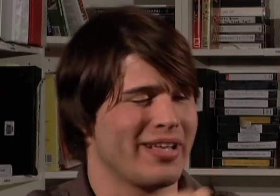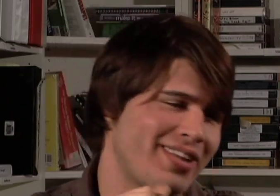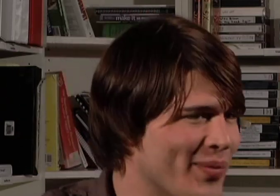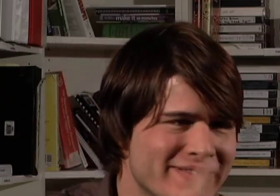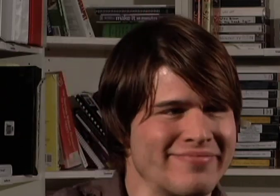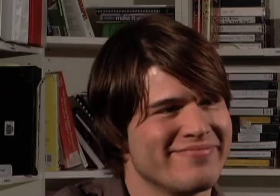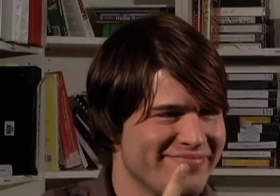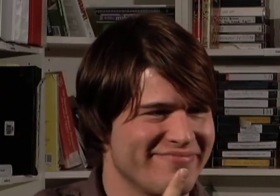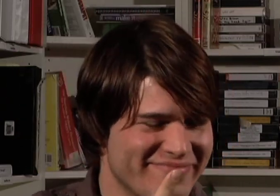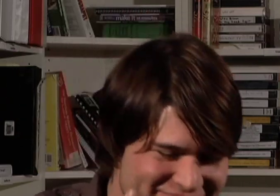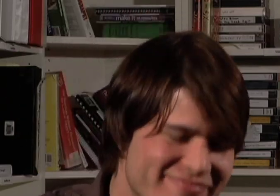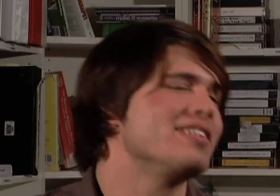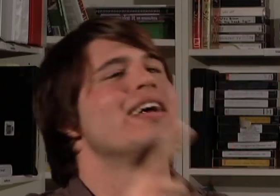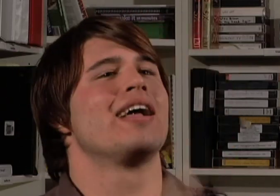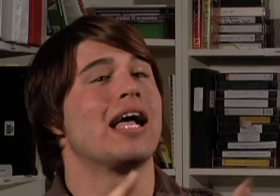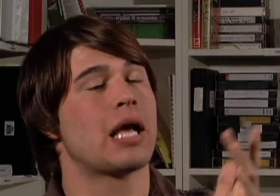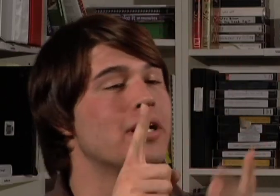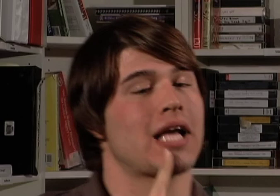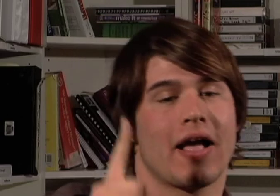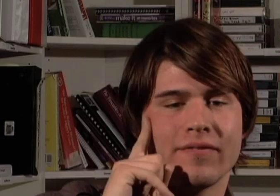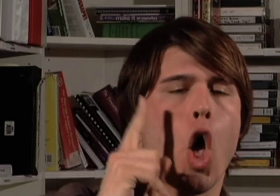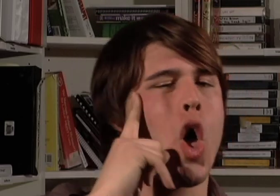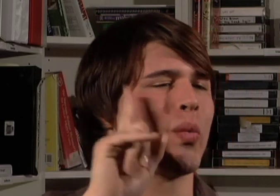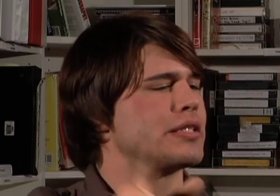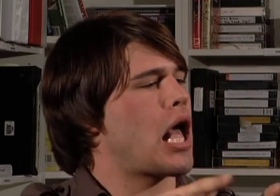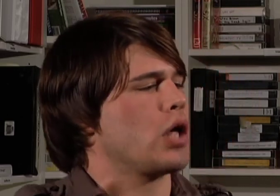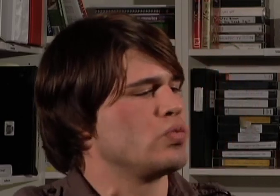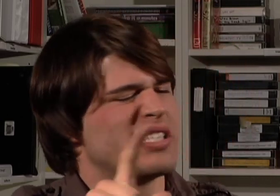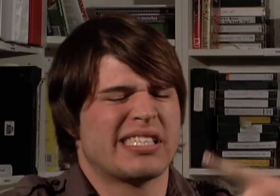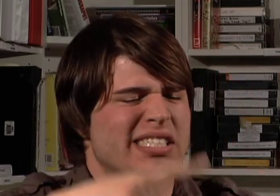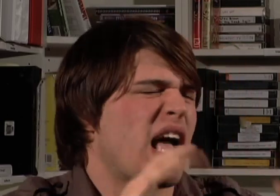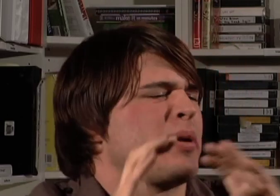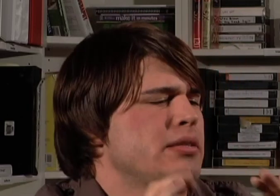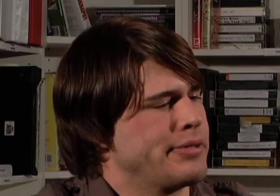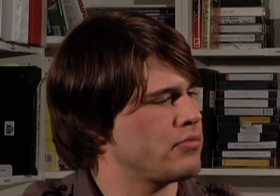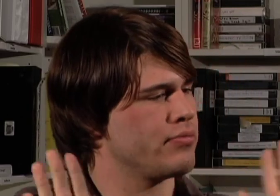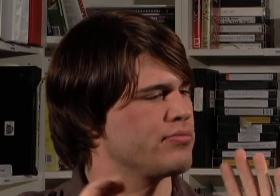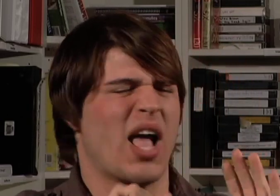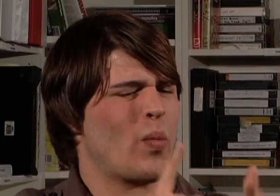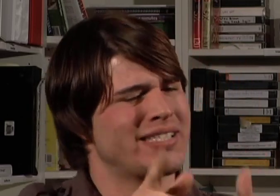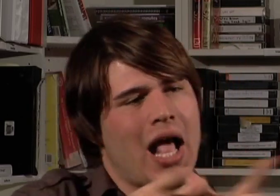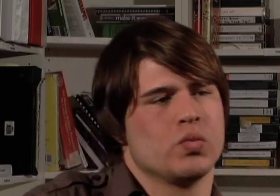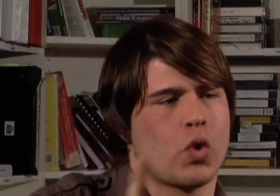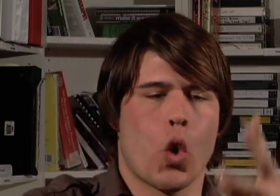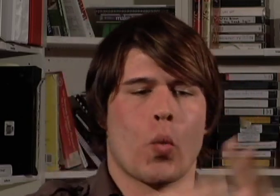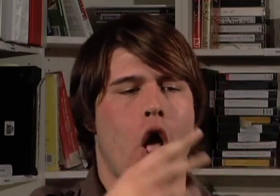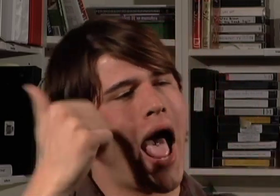have to explain, no, it's not always. And you think deafness, and they think it's a, sort of an international